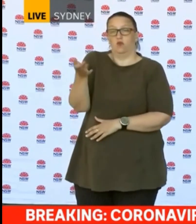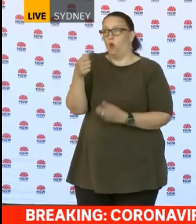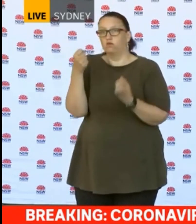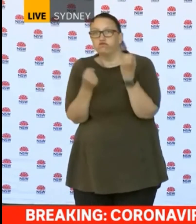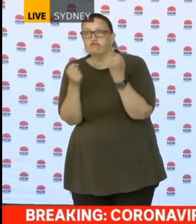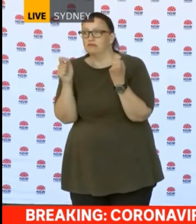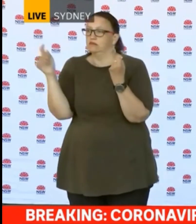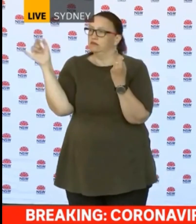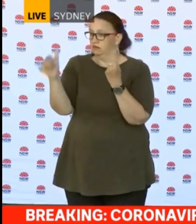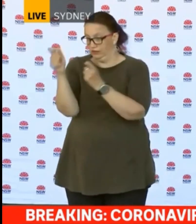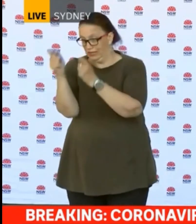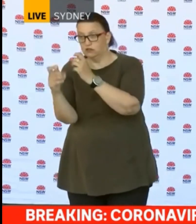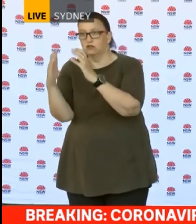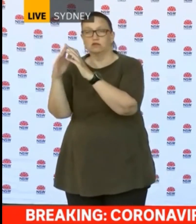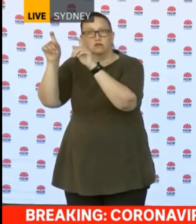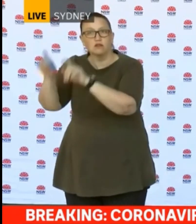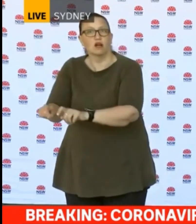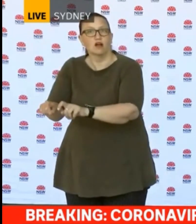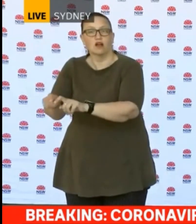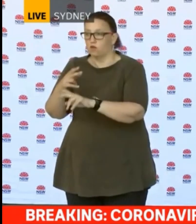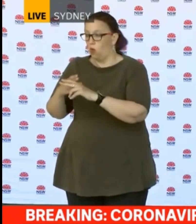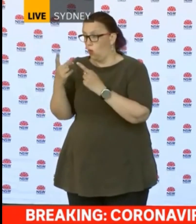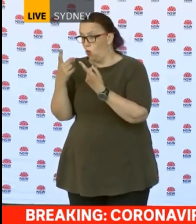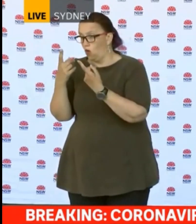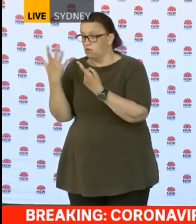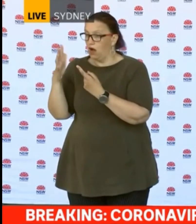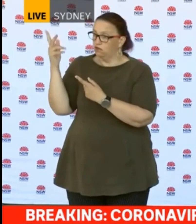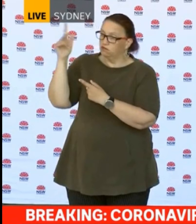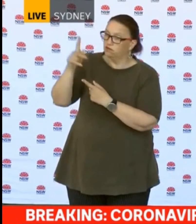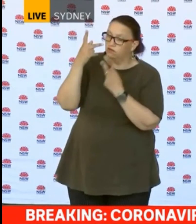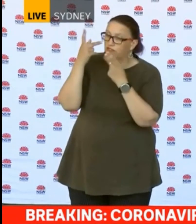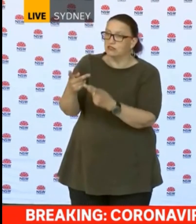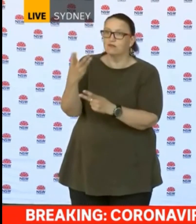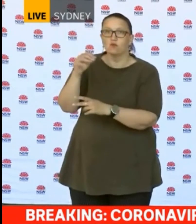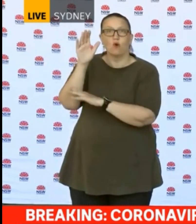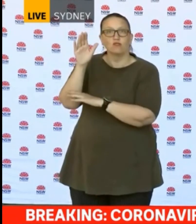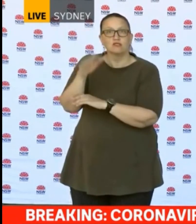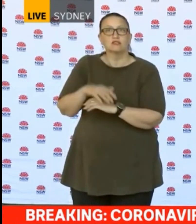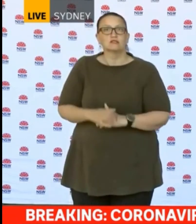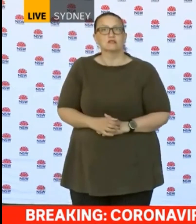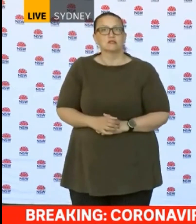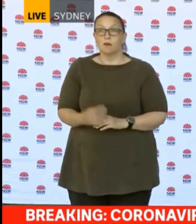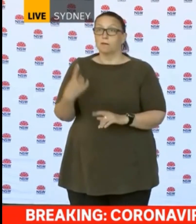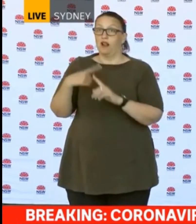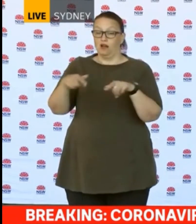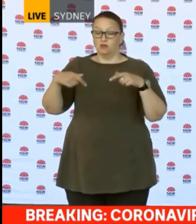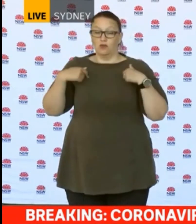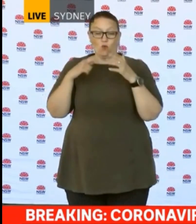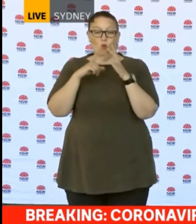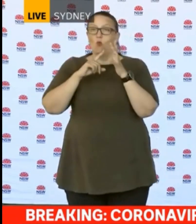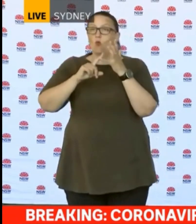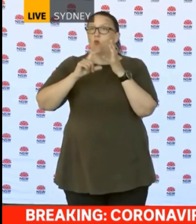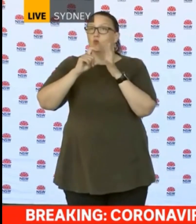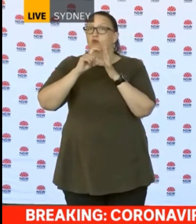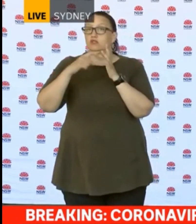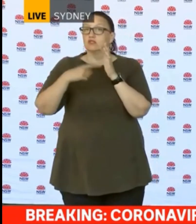greater intelligence about any infectious flight crew that may have been here. We are increasing the auditing of